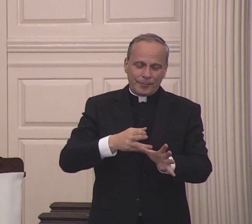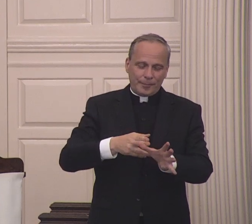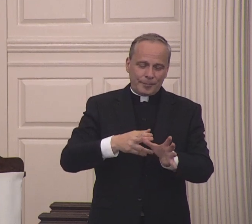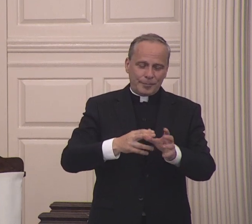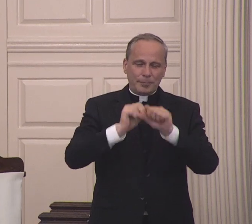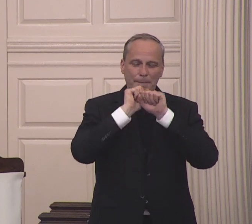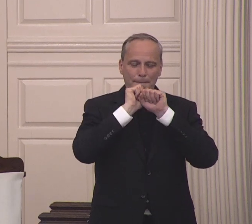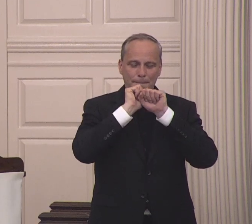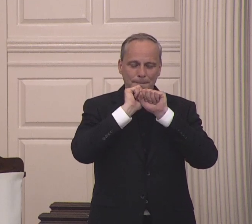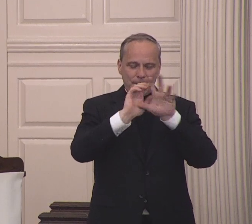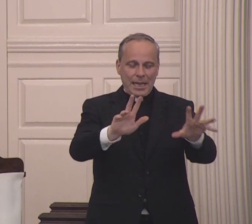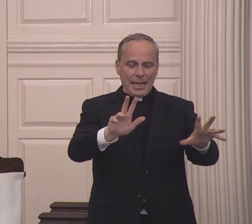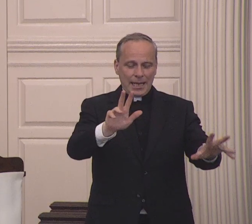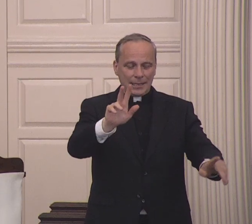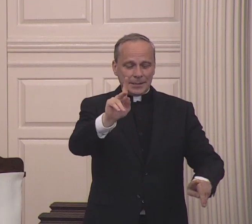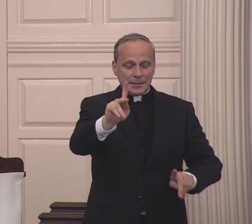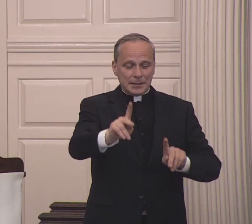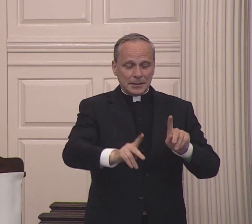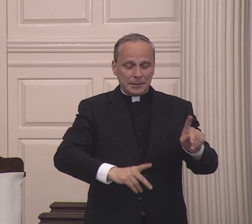own.